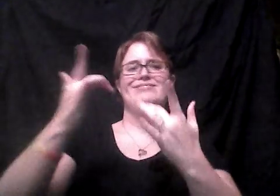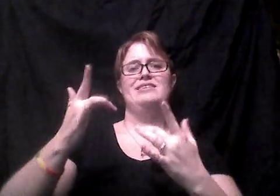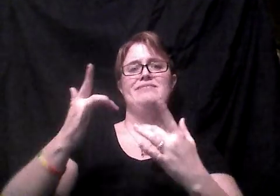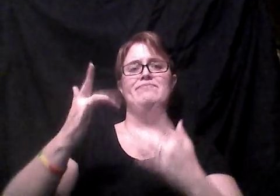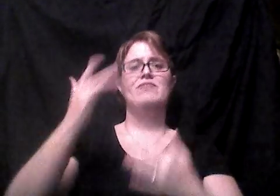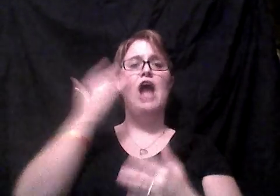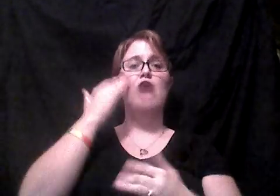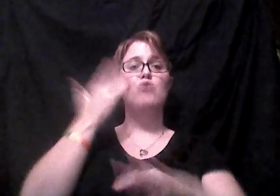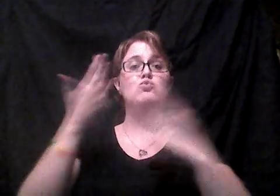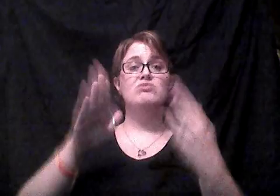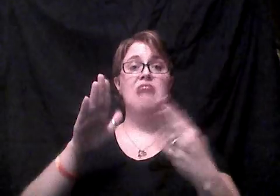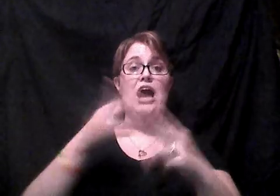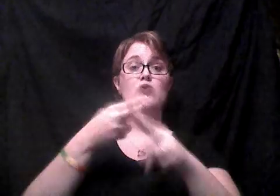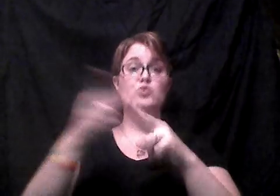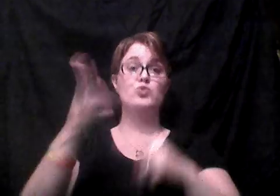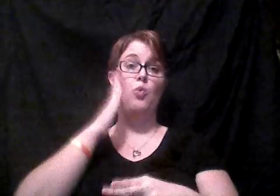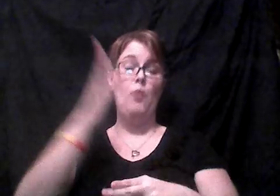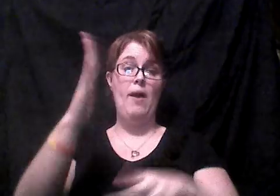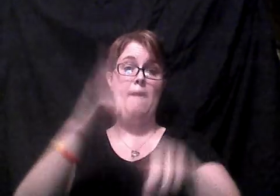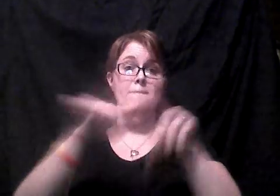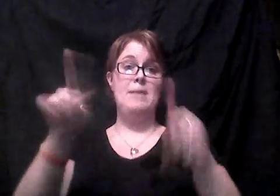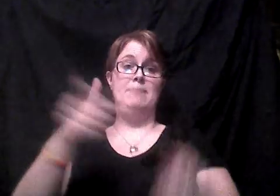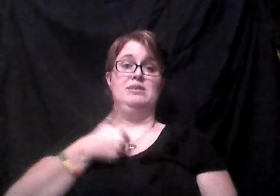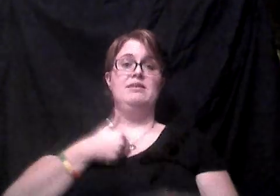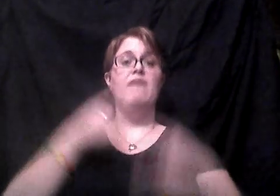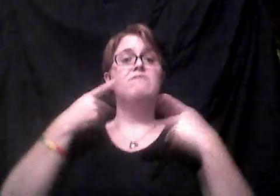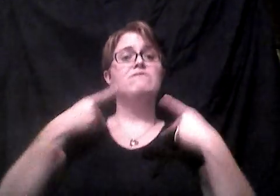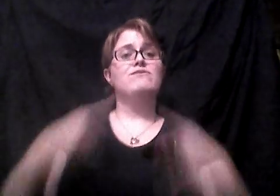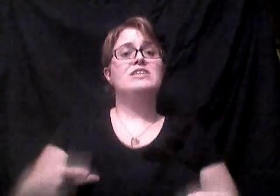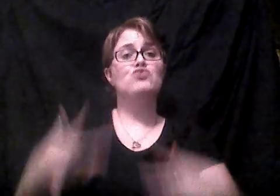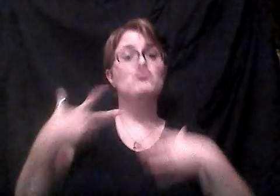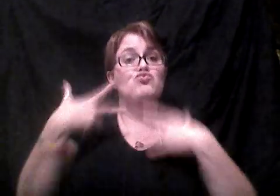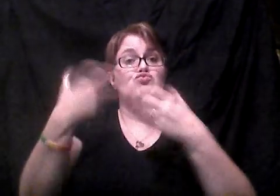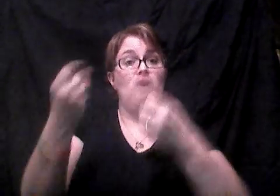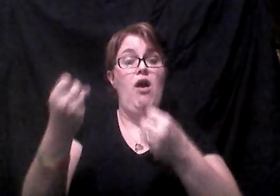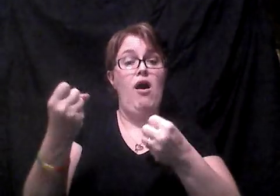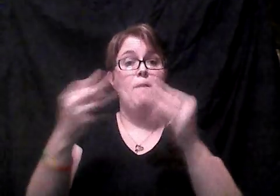physically very strong. In fact, I'm probably physically stronger than most of the people in this audience.